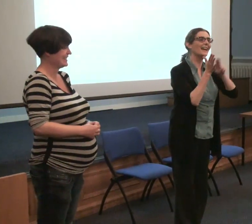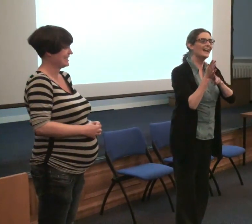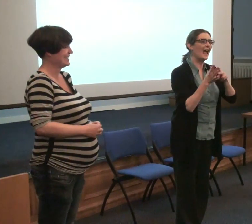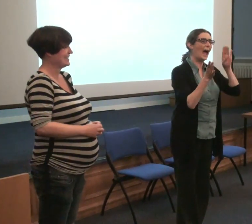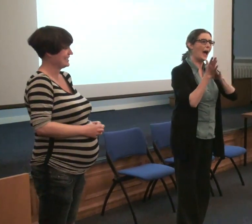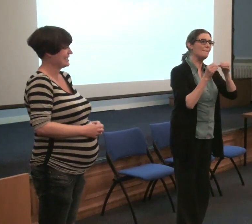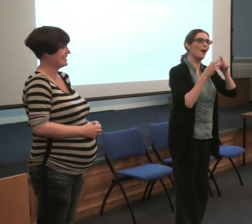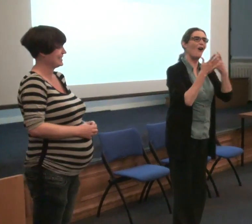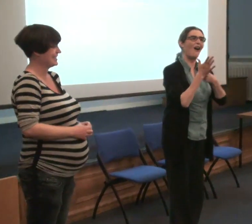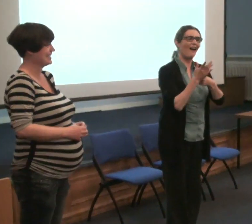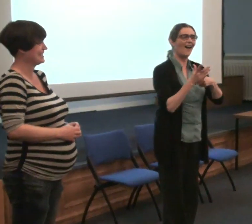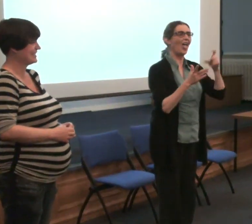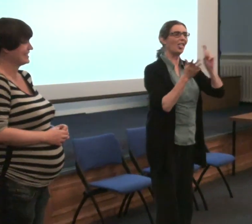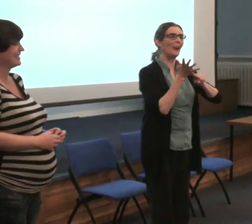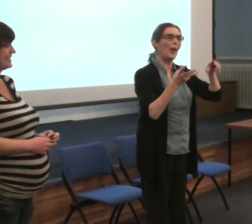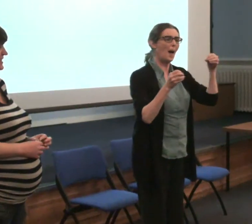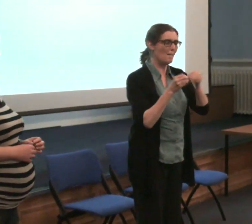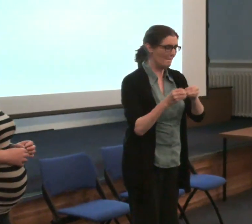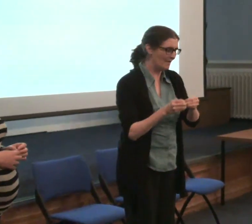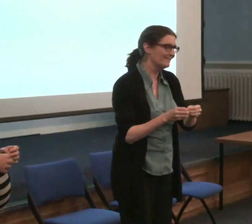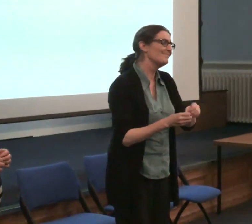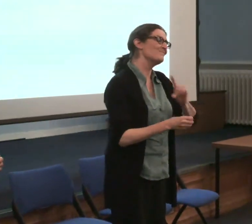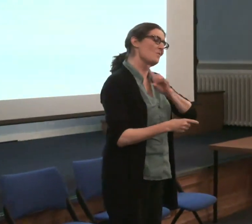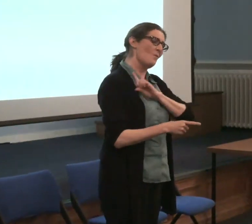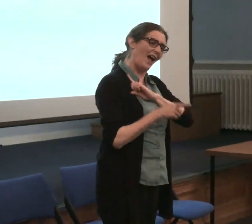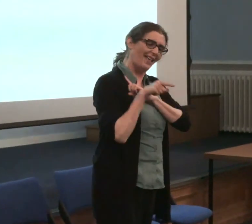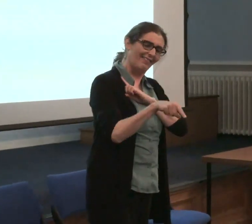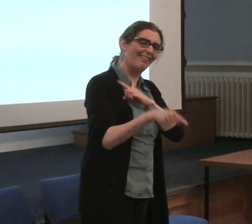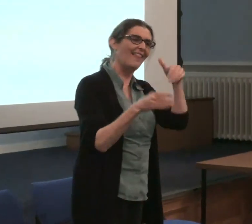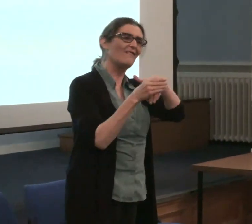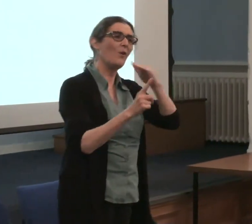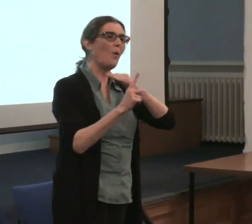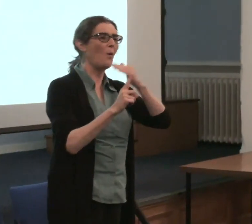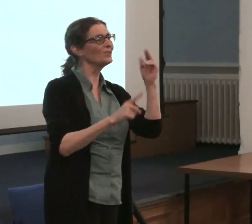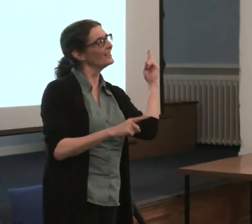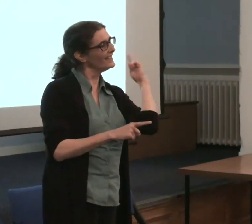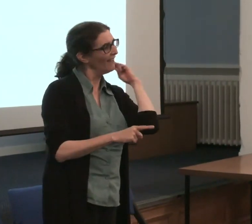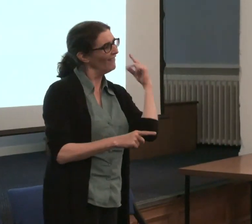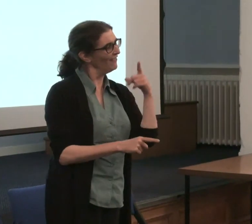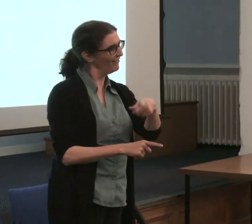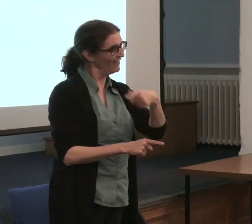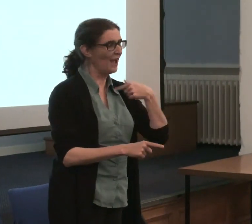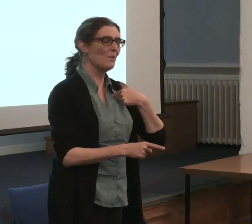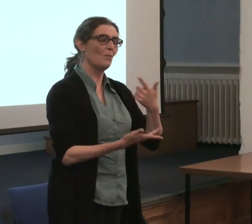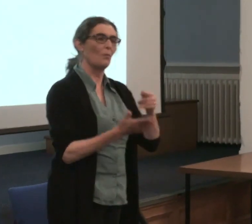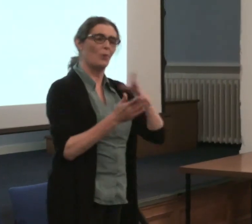might recognise themselves. The project is really about interviewing the people who remember some of the things in the film. It's a very interesting and